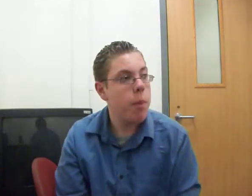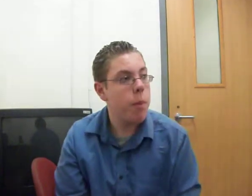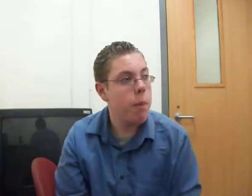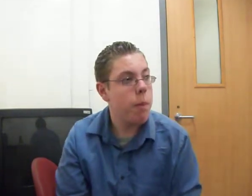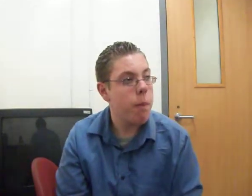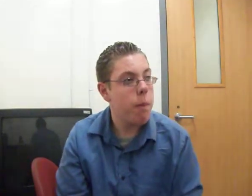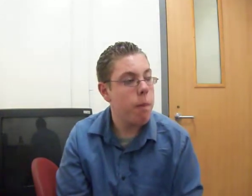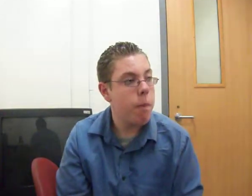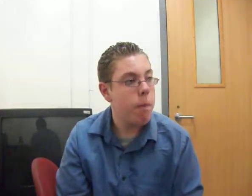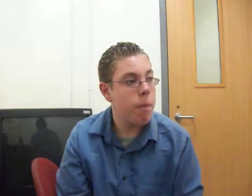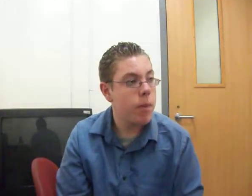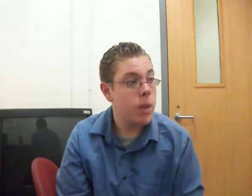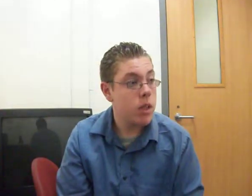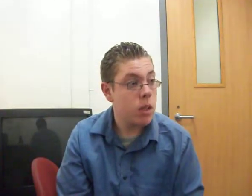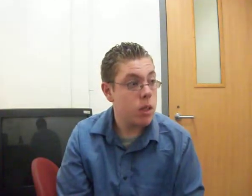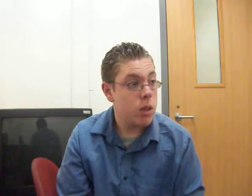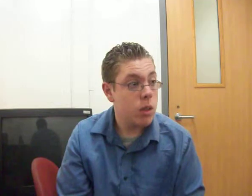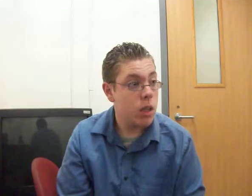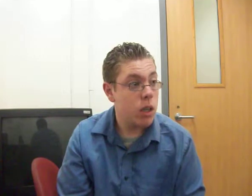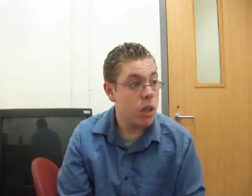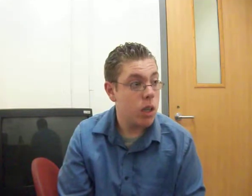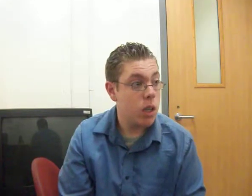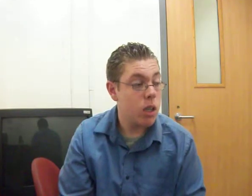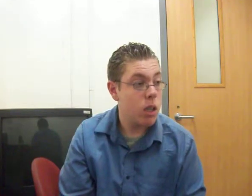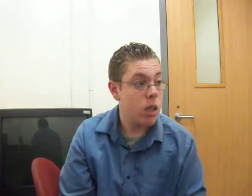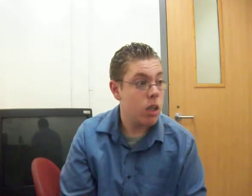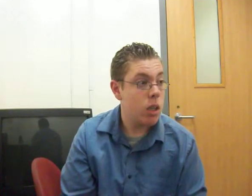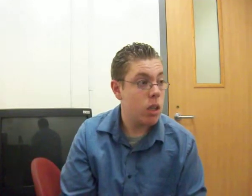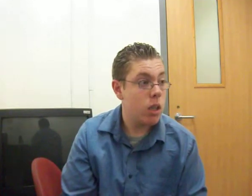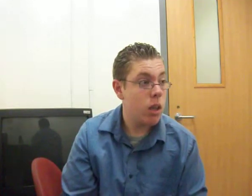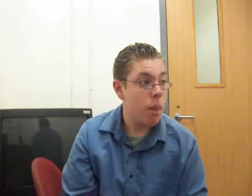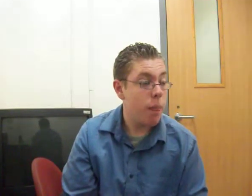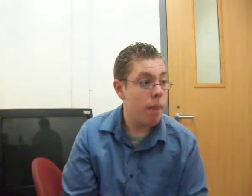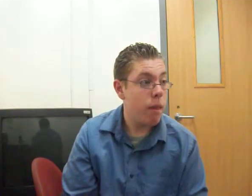One has to be aware of the wind and the direction from which the wind is coming.